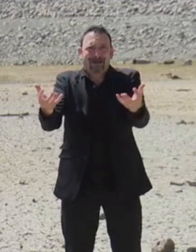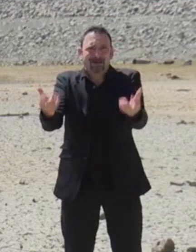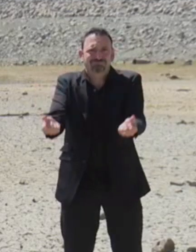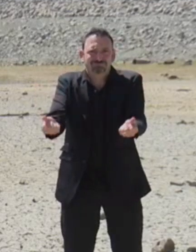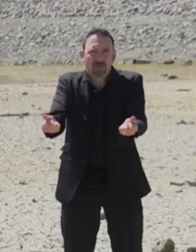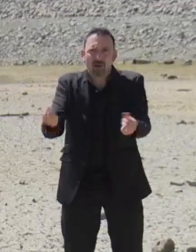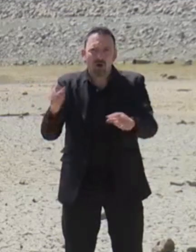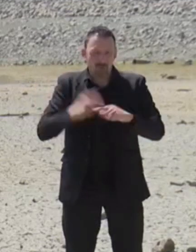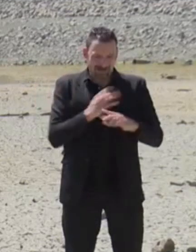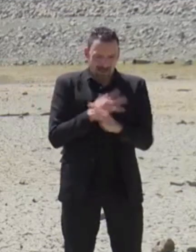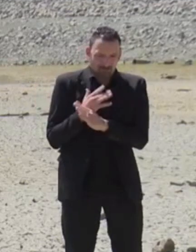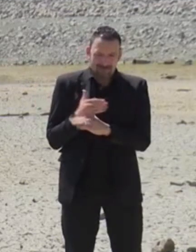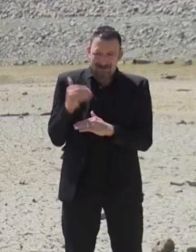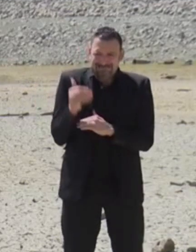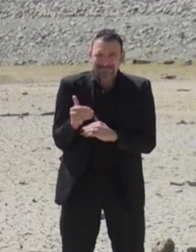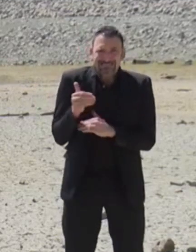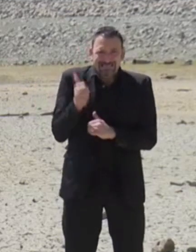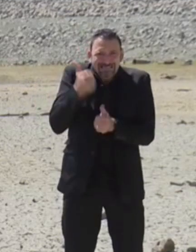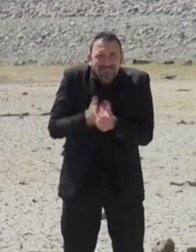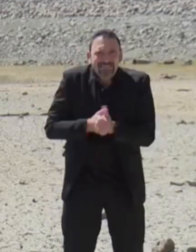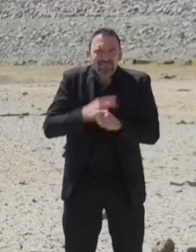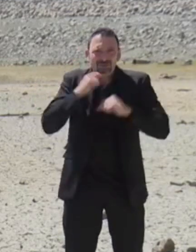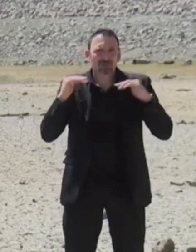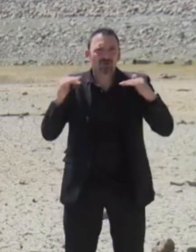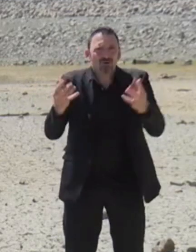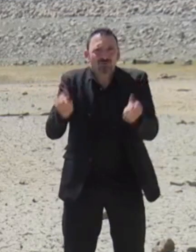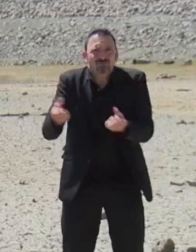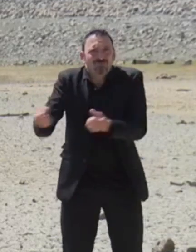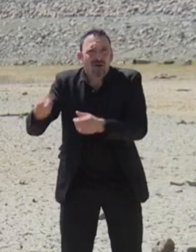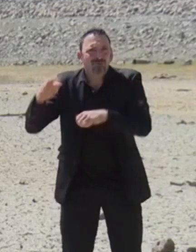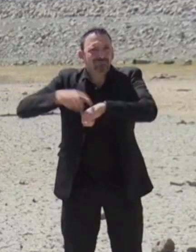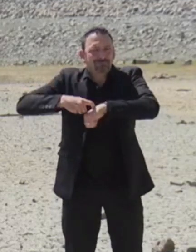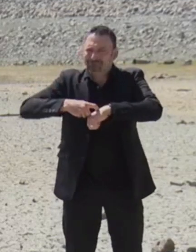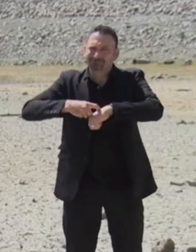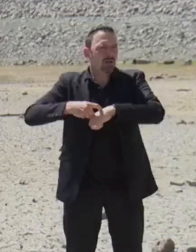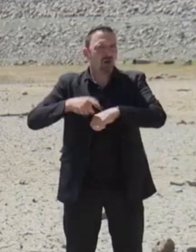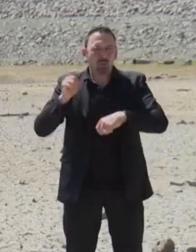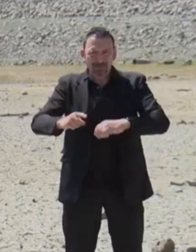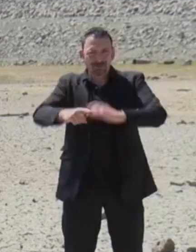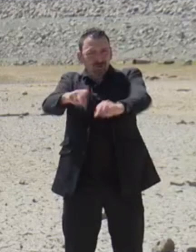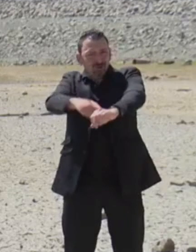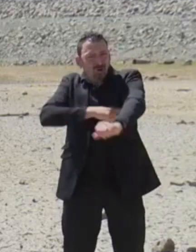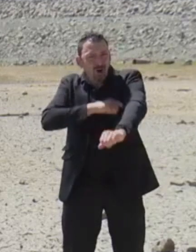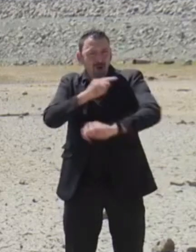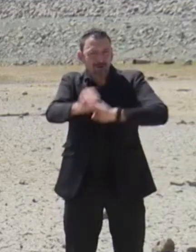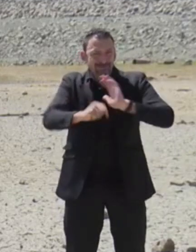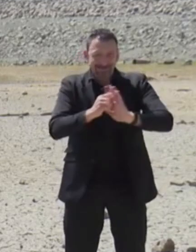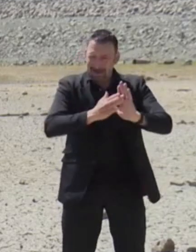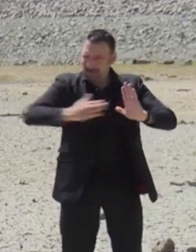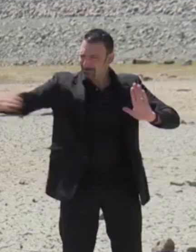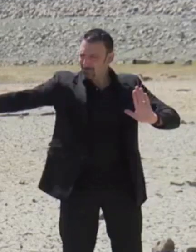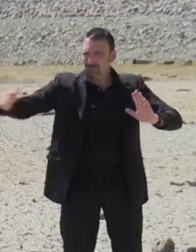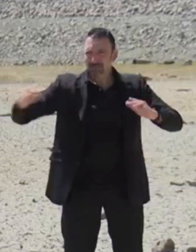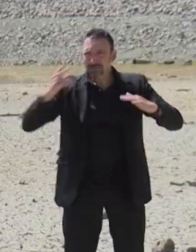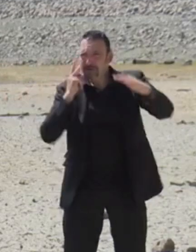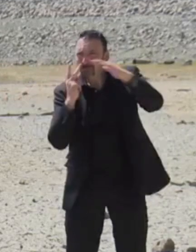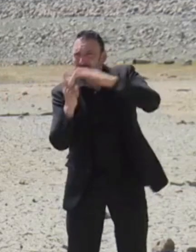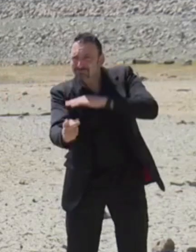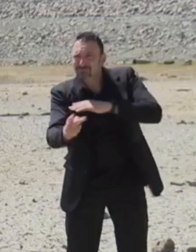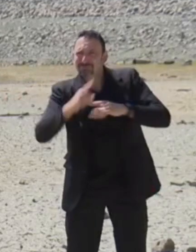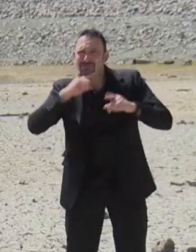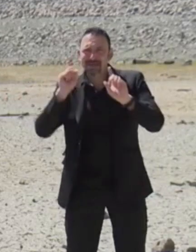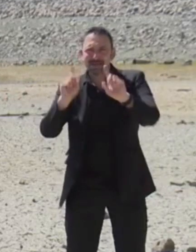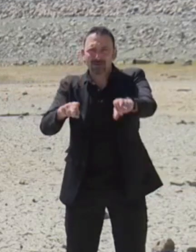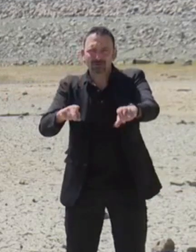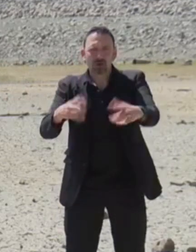basis. We need long-term, innovative, long-term solutions such as FIRO. I want to thank the partners for being here